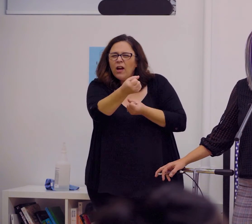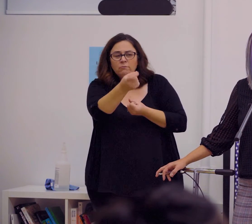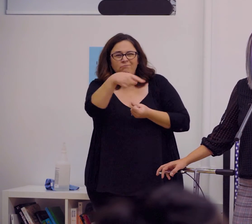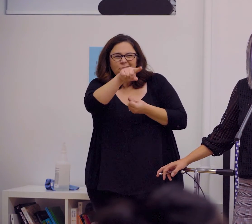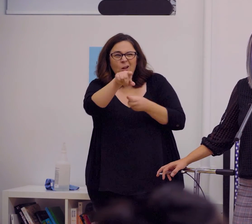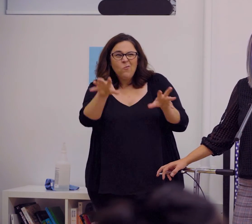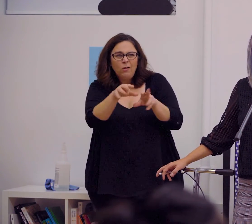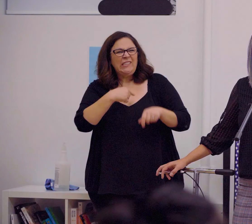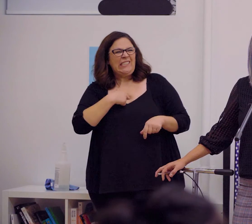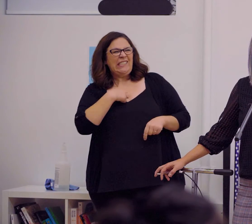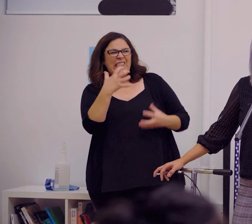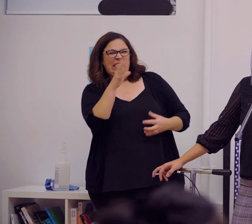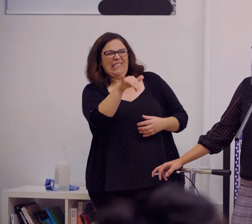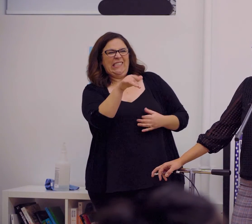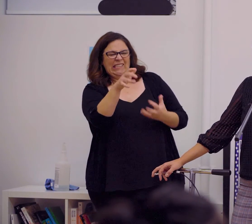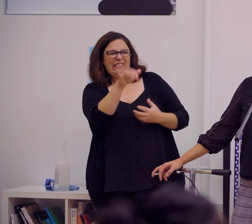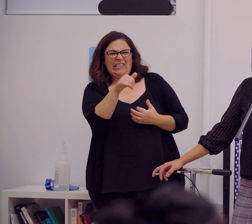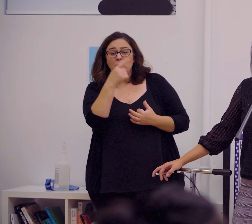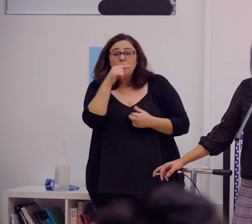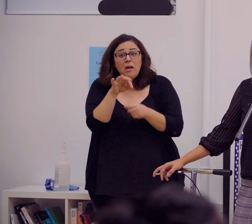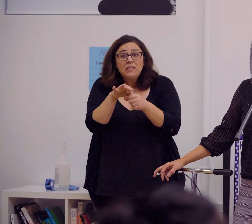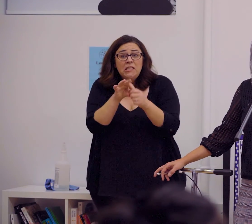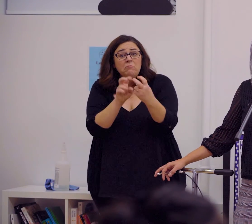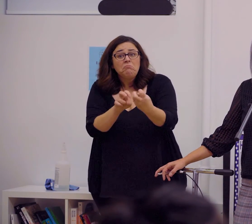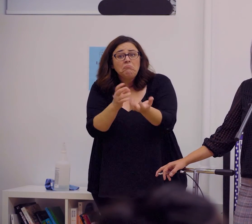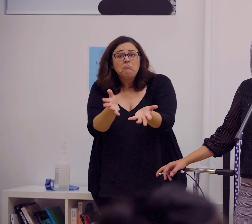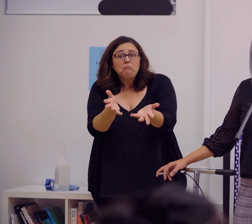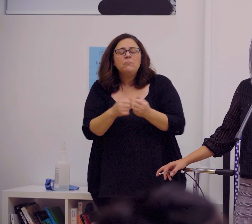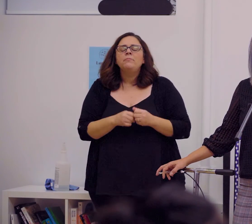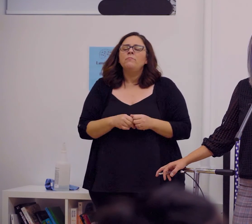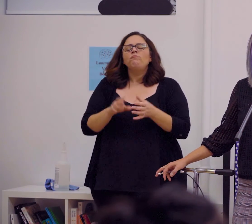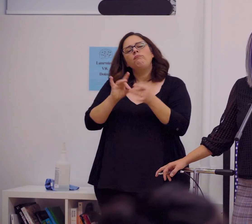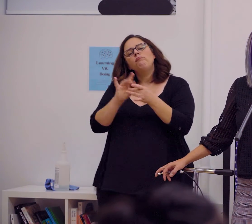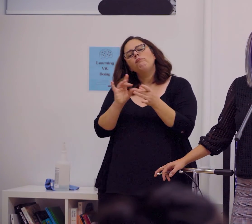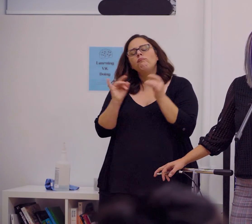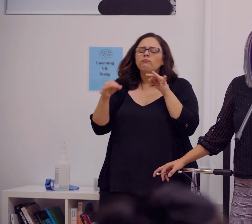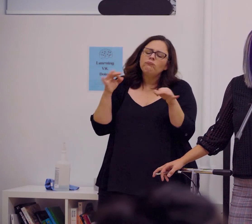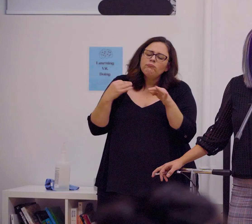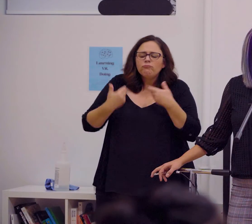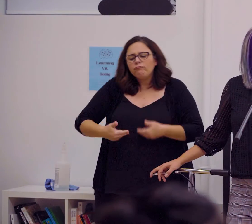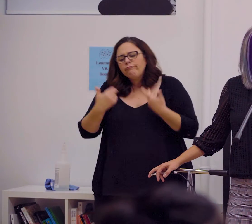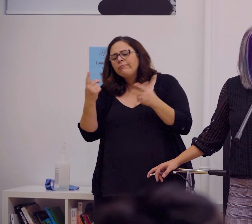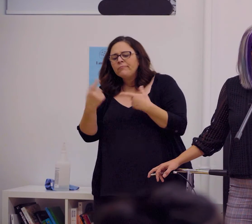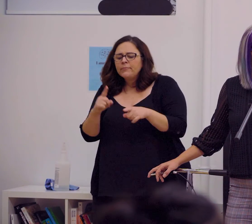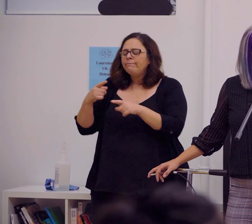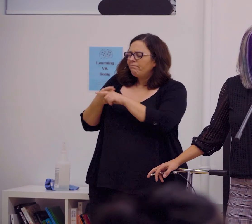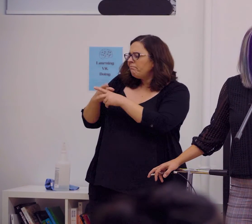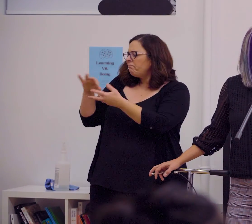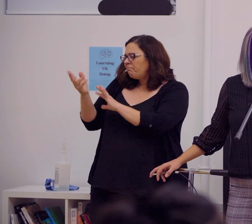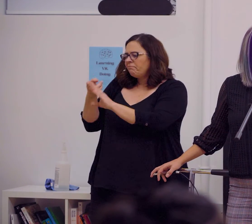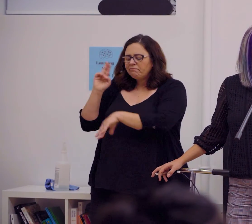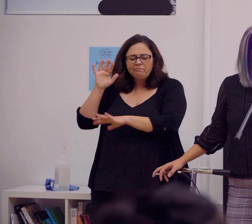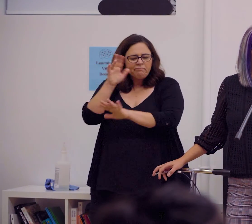work I wanted to be doing, and I asked to meet them for tea. I told them my story, told them the place I'd gotten to,